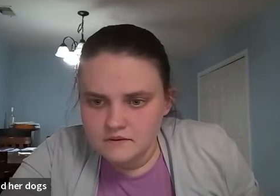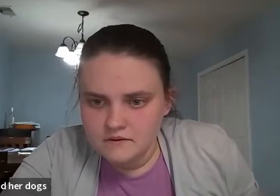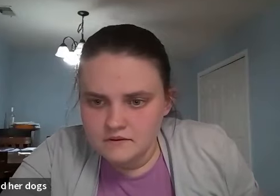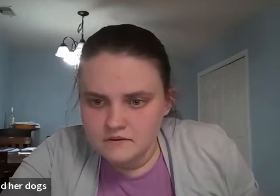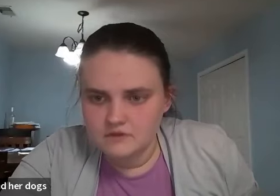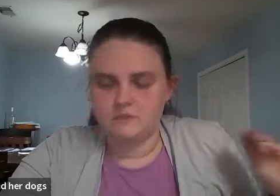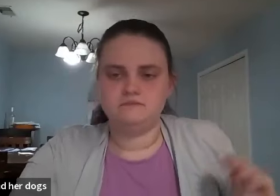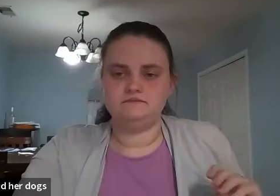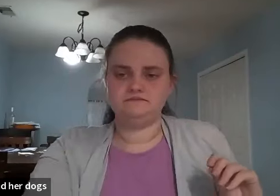Okay.